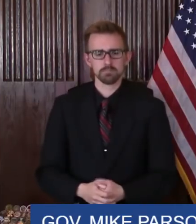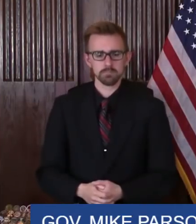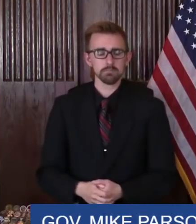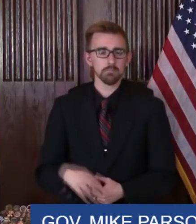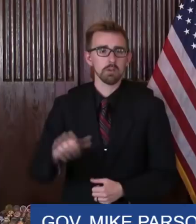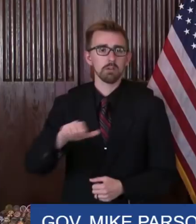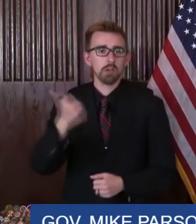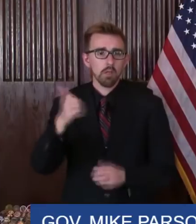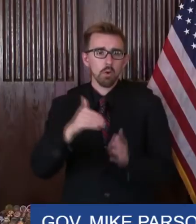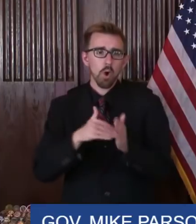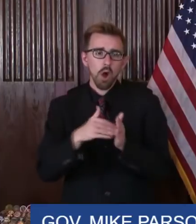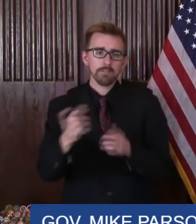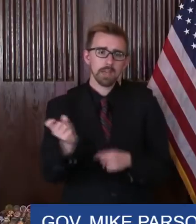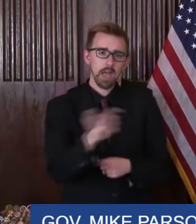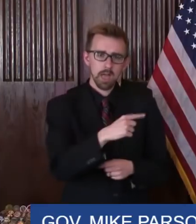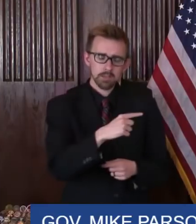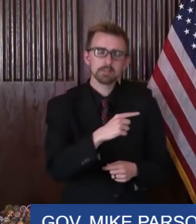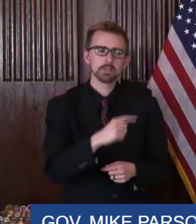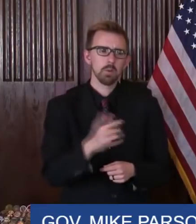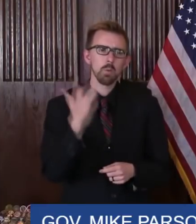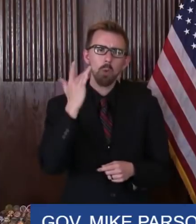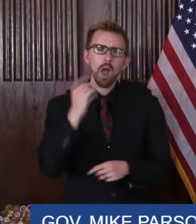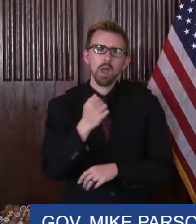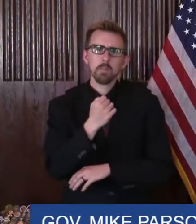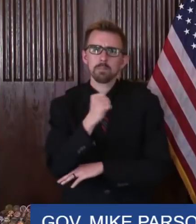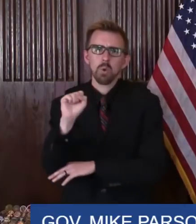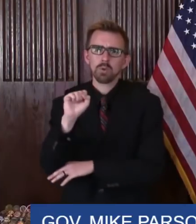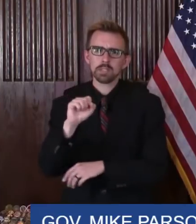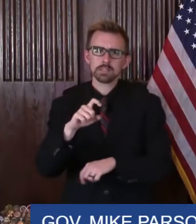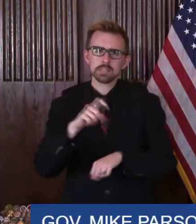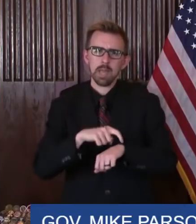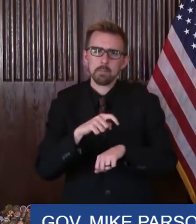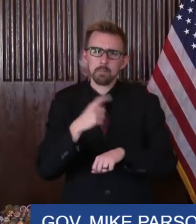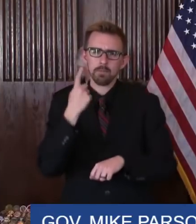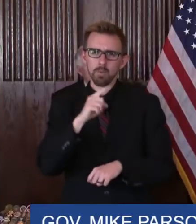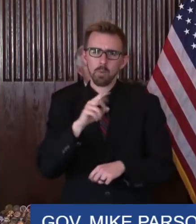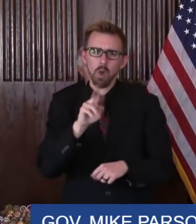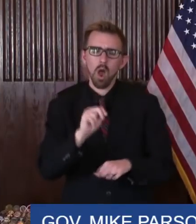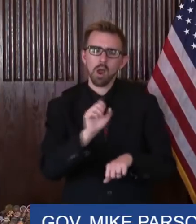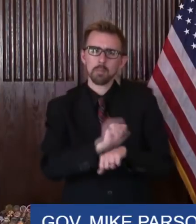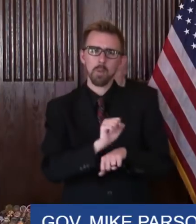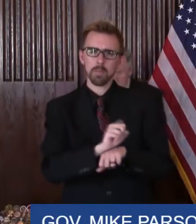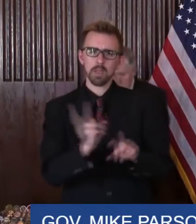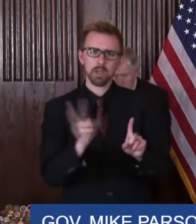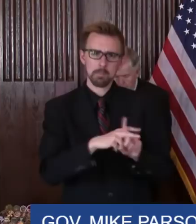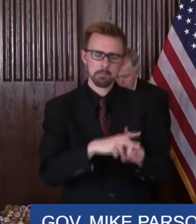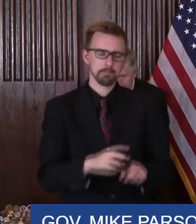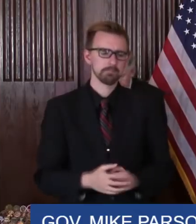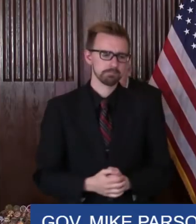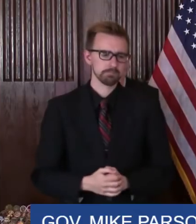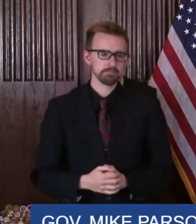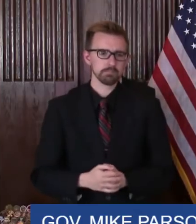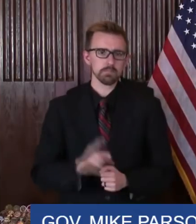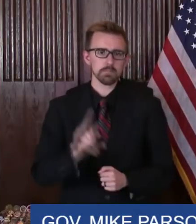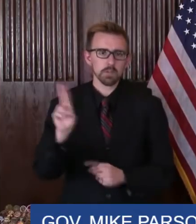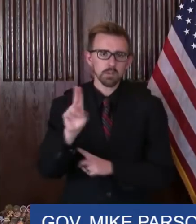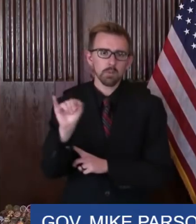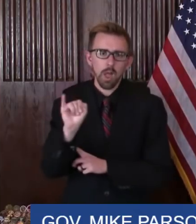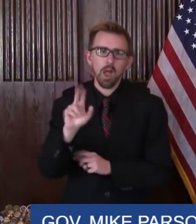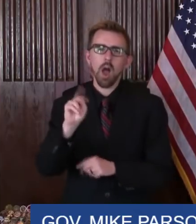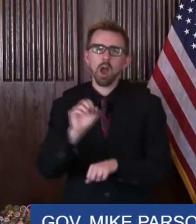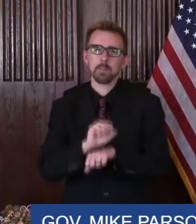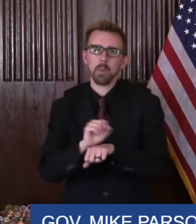Another frequently asked question is, why is there a protest period for unemployment claims? Unemployment insurance is paid